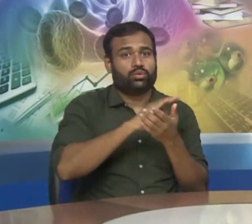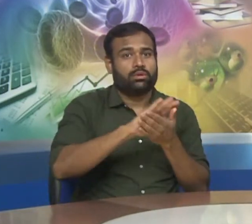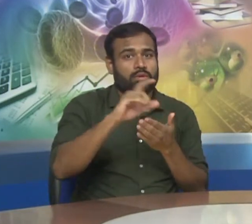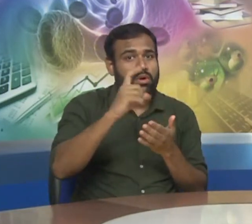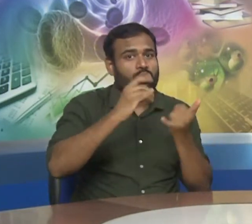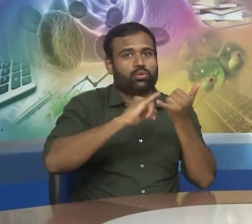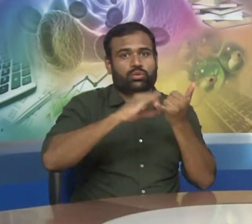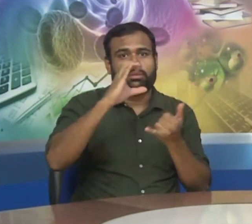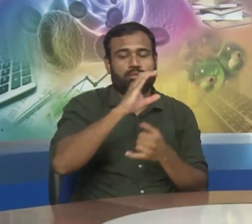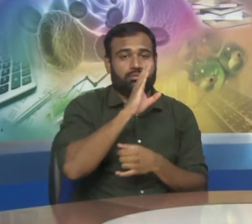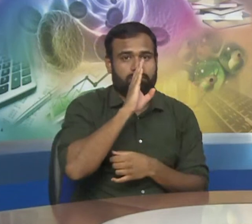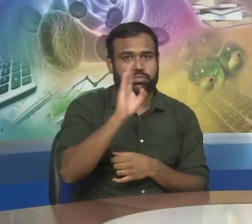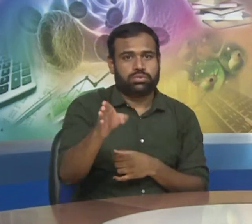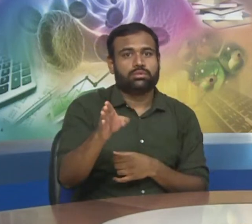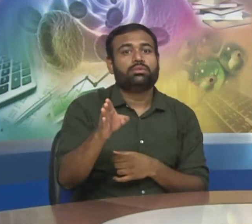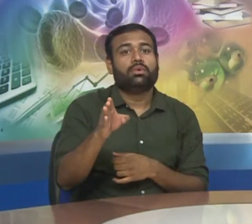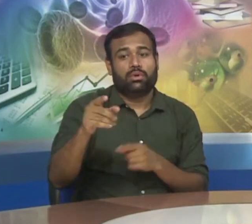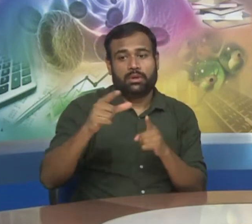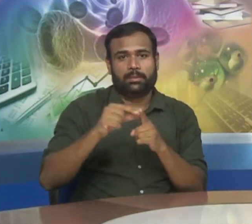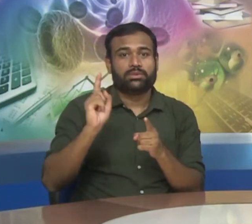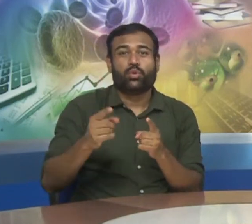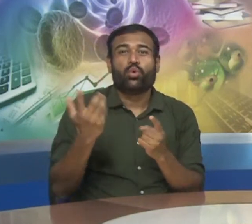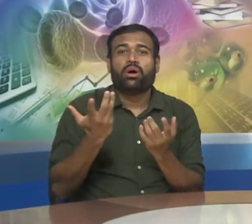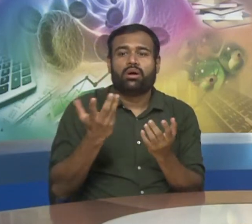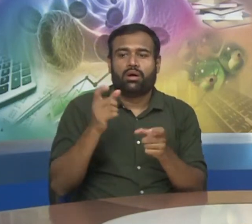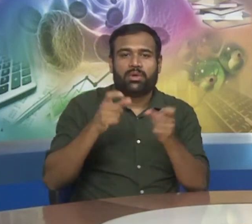secure as far as fundamental rights are concerned.